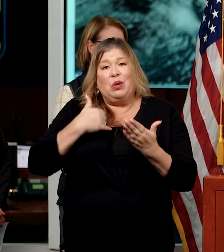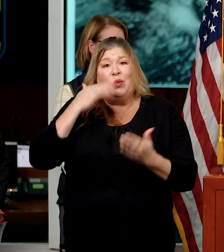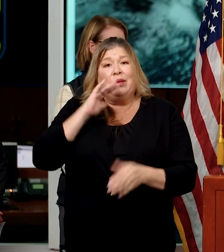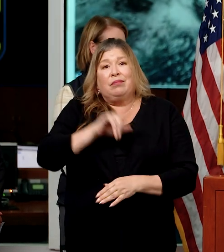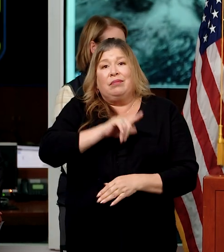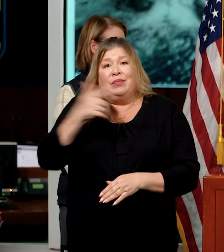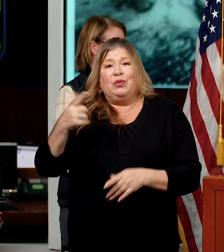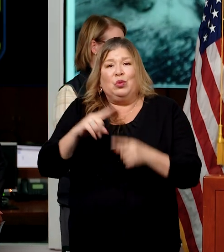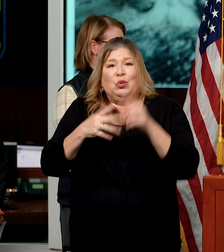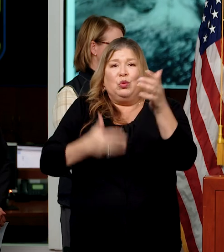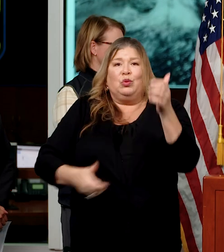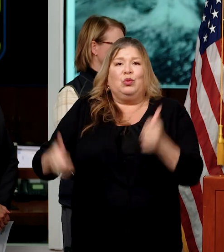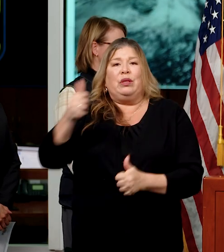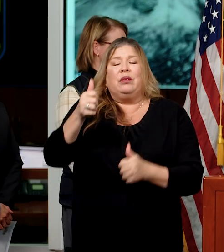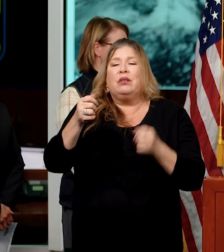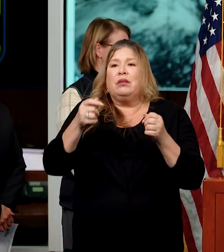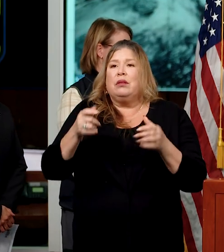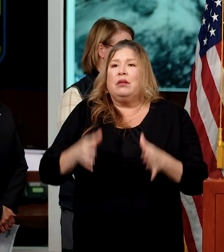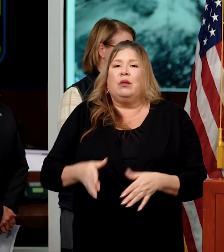will turn it back over to the Director of Ward.